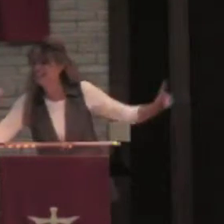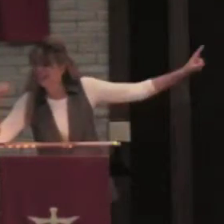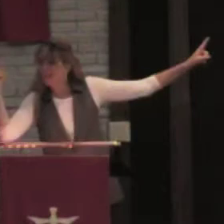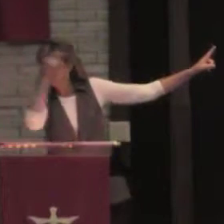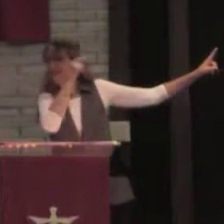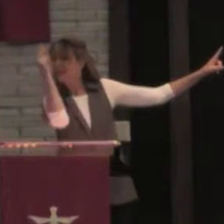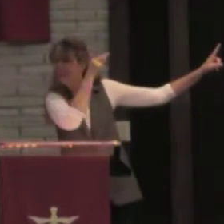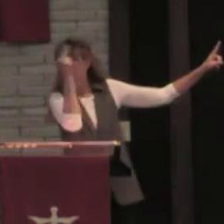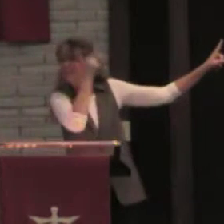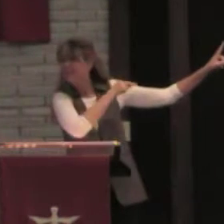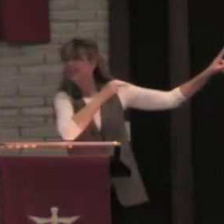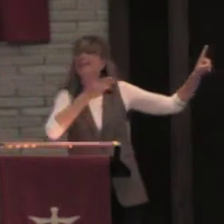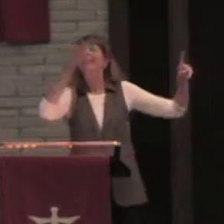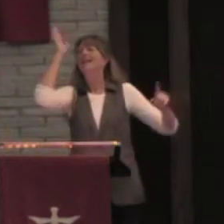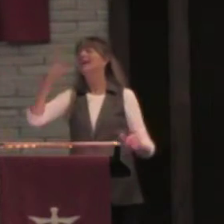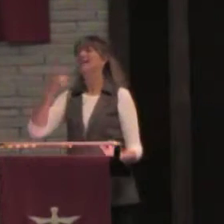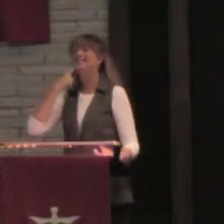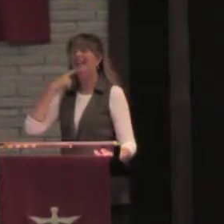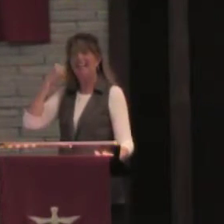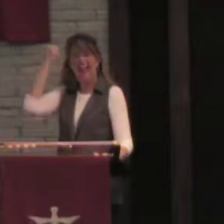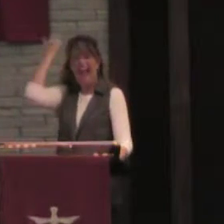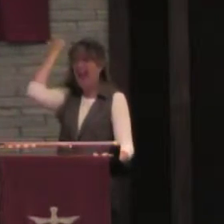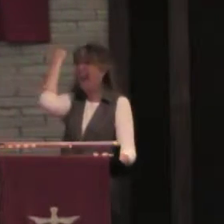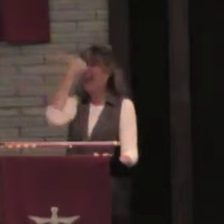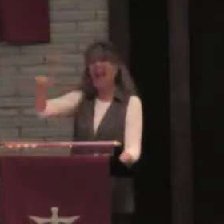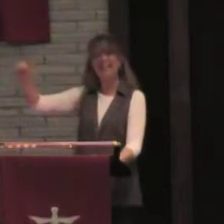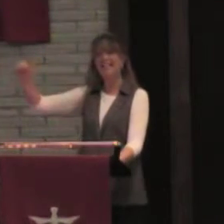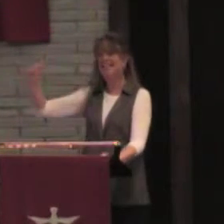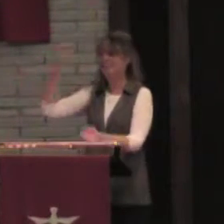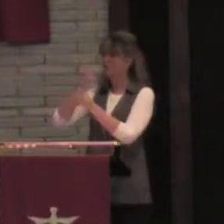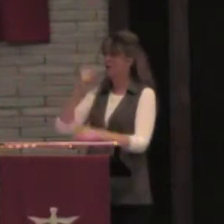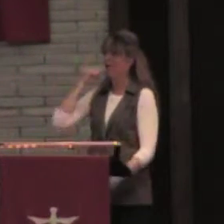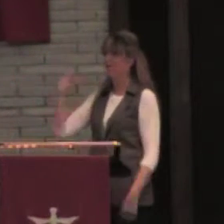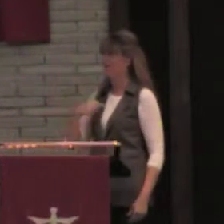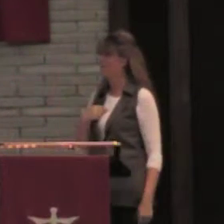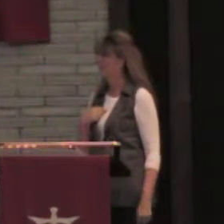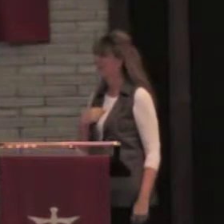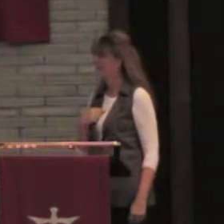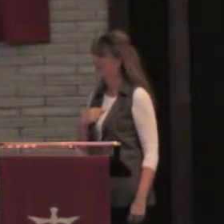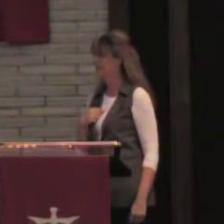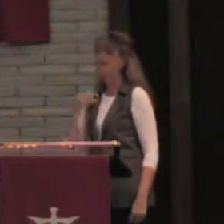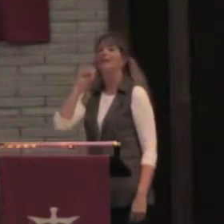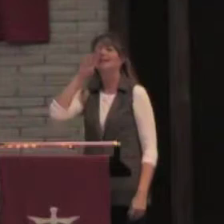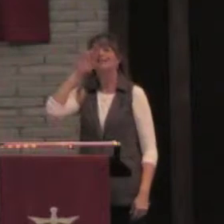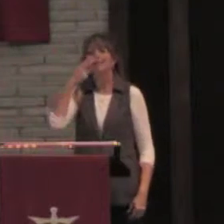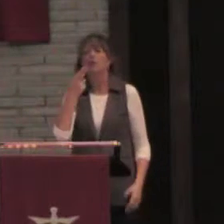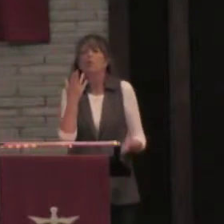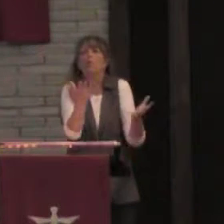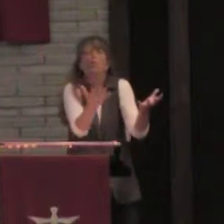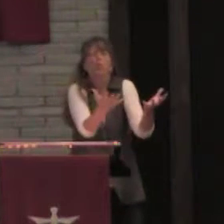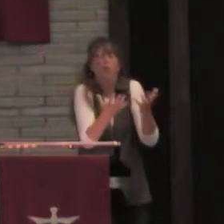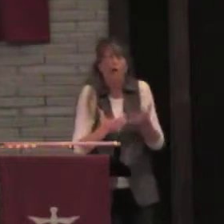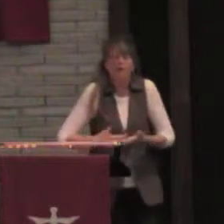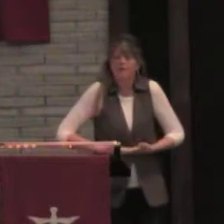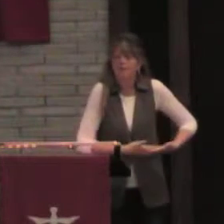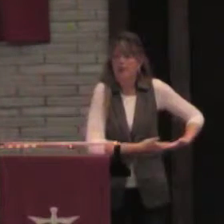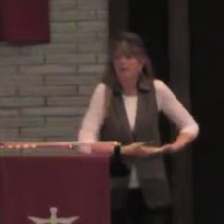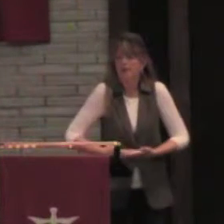Can you imagine? Look at that verse. God said, is there anything that's too hard for me? Because Sarah